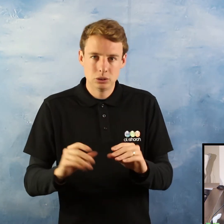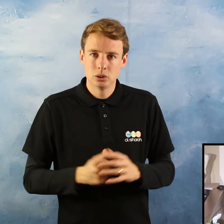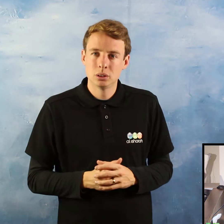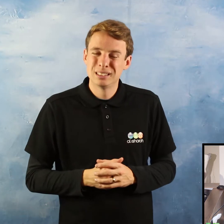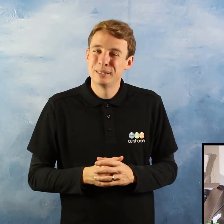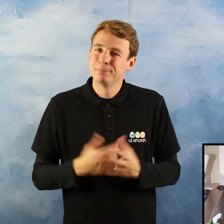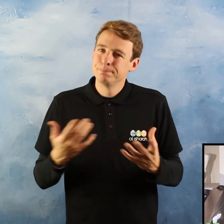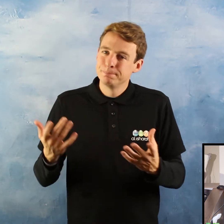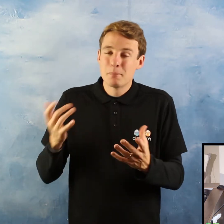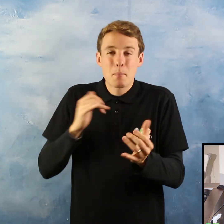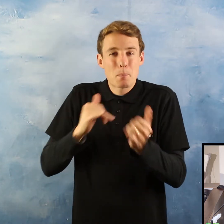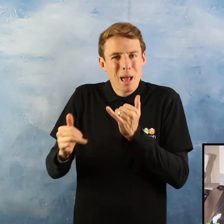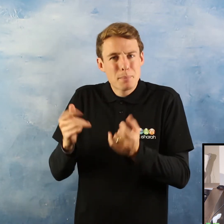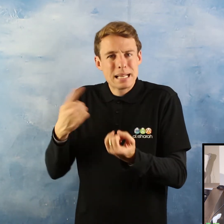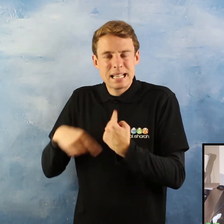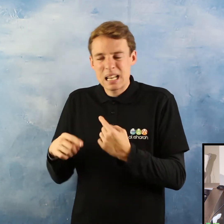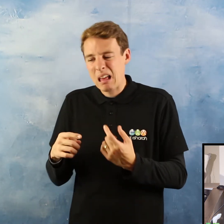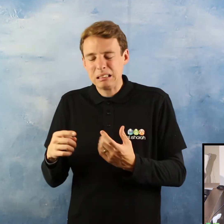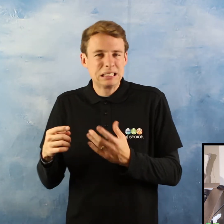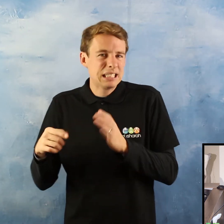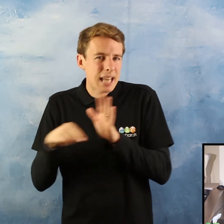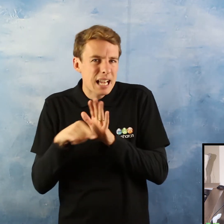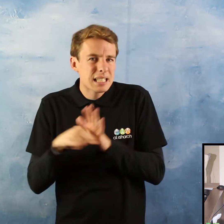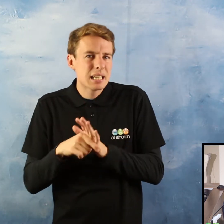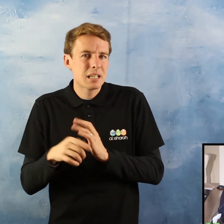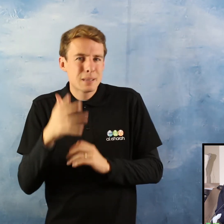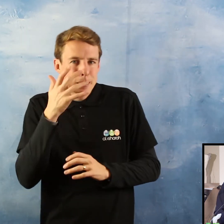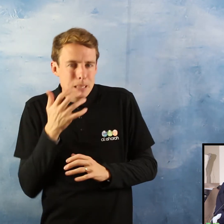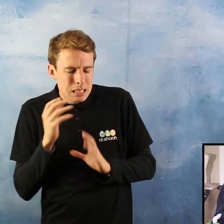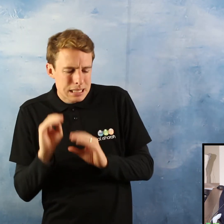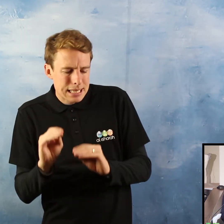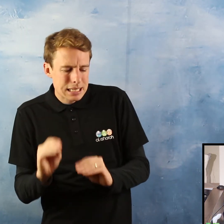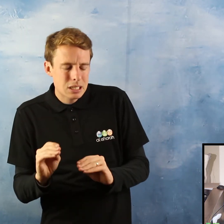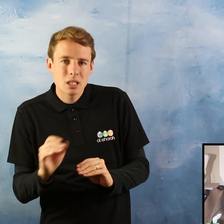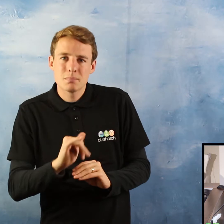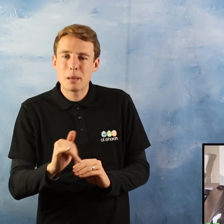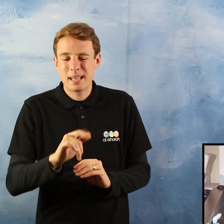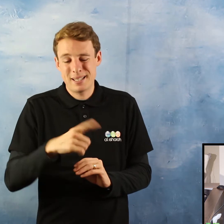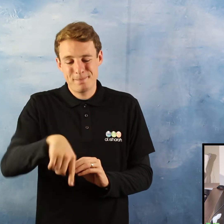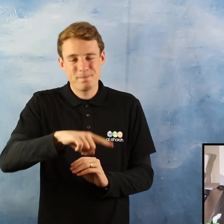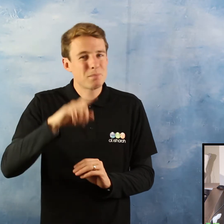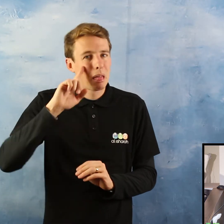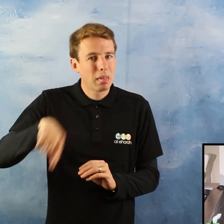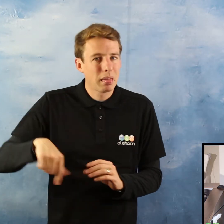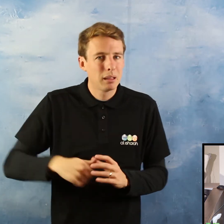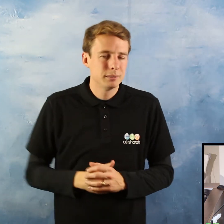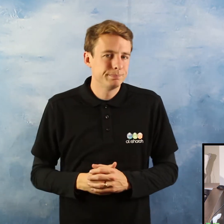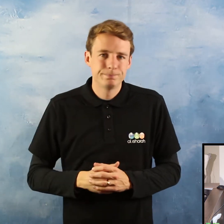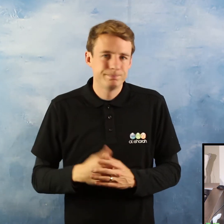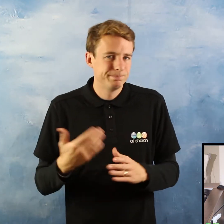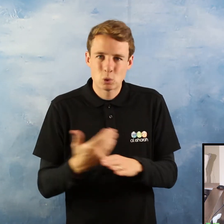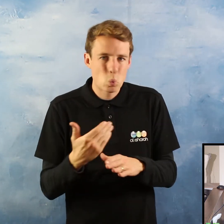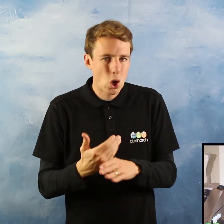work, it may backfire. So we have to teach them, as Allah subhanahu wa ta'ala said to the Prophet sallallahu alaihi